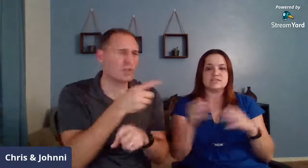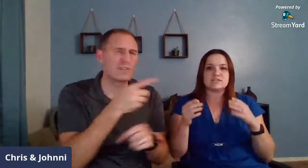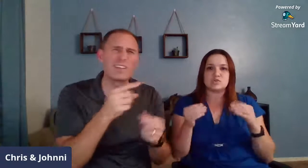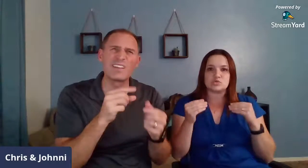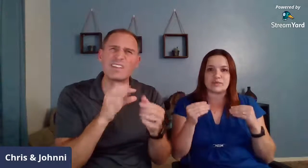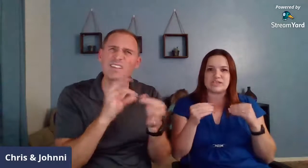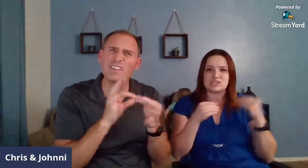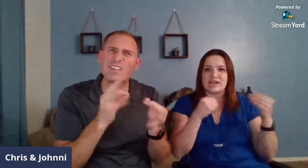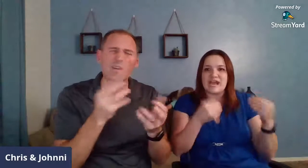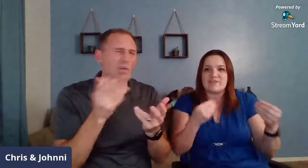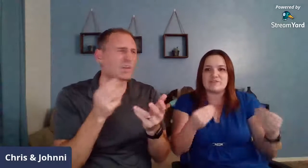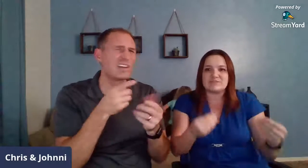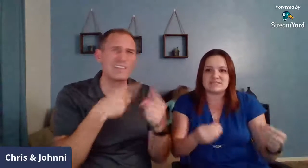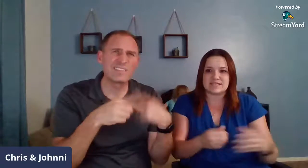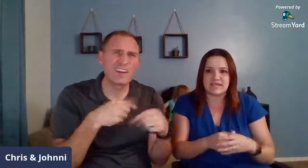doesn't correct your every mistake,